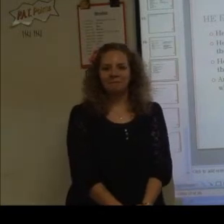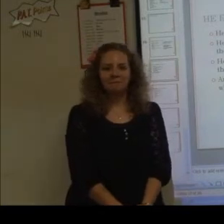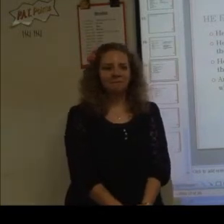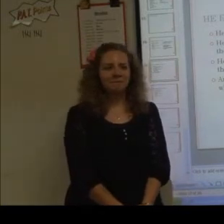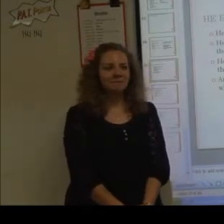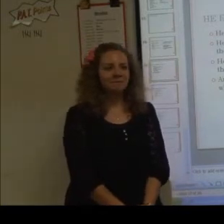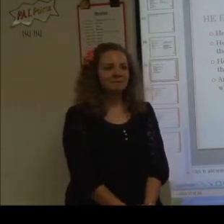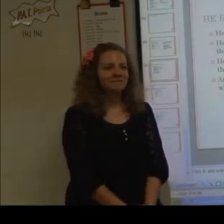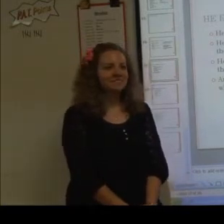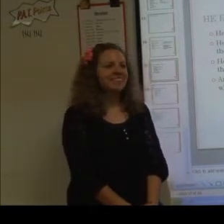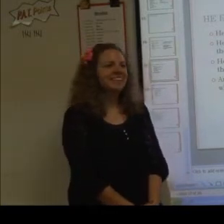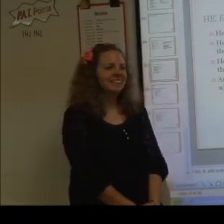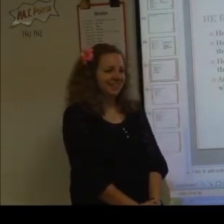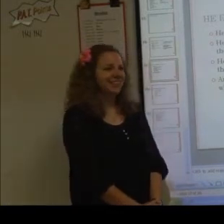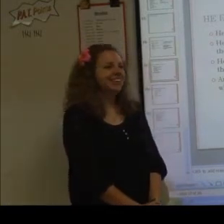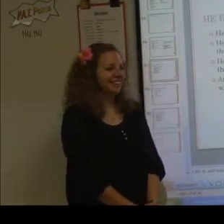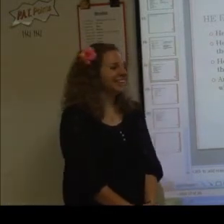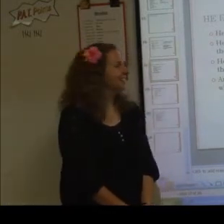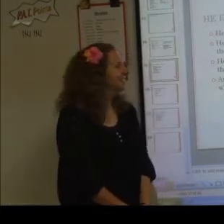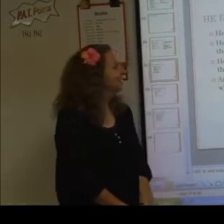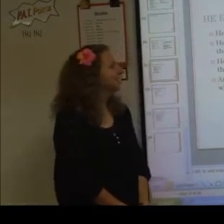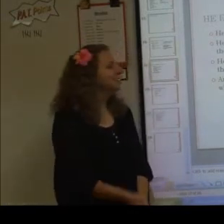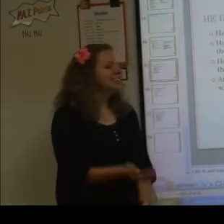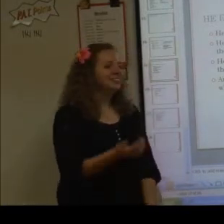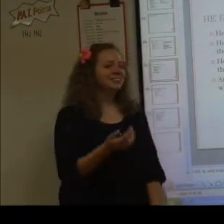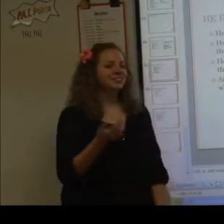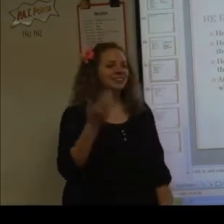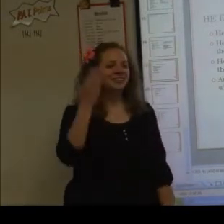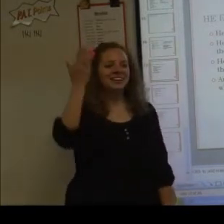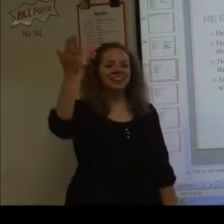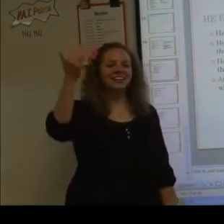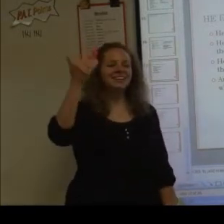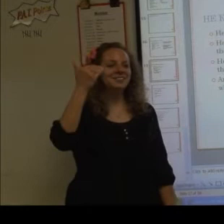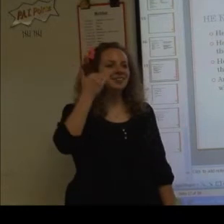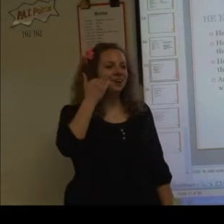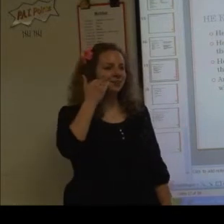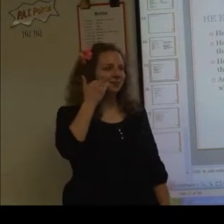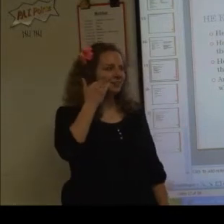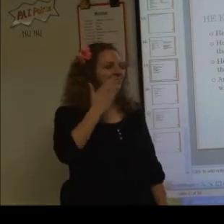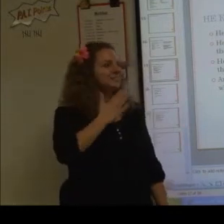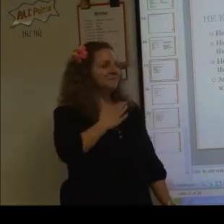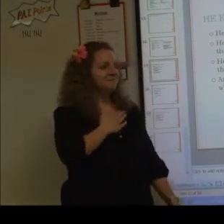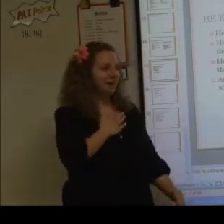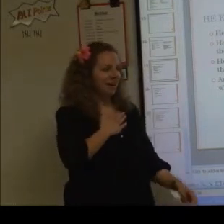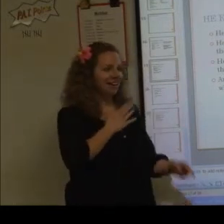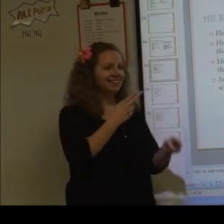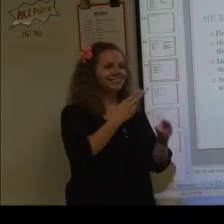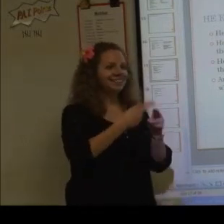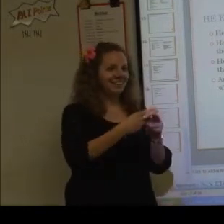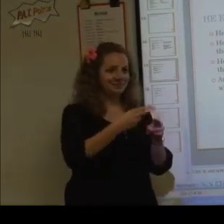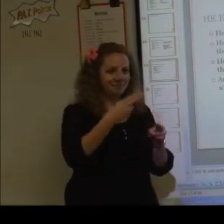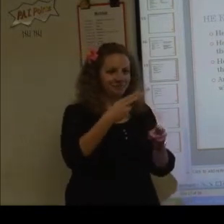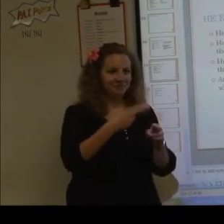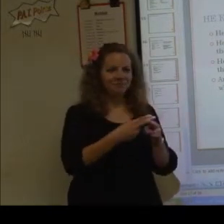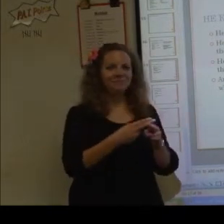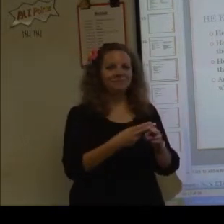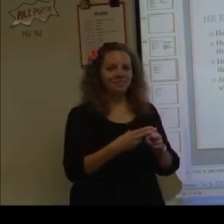like the exact. You like the exact English? So he knows my name.